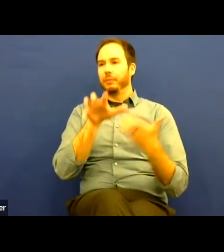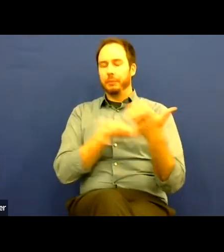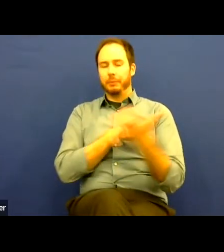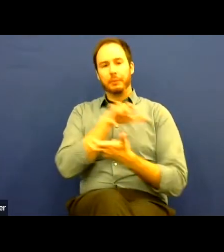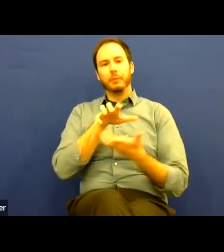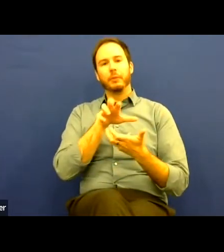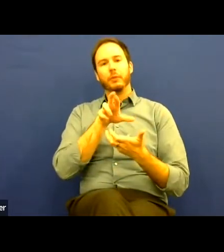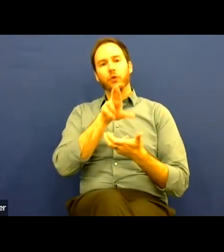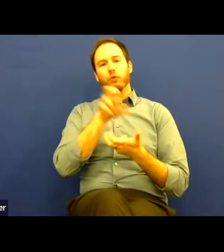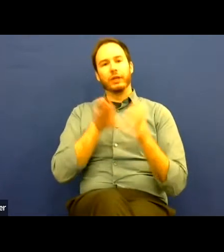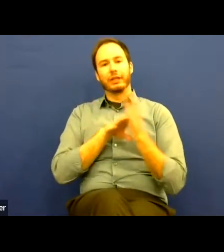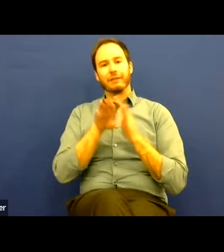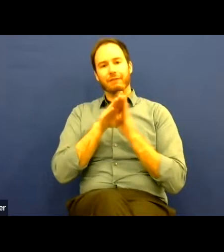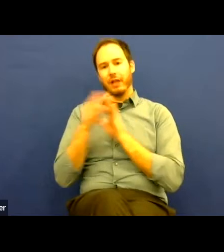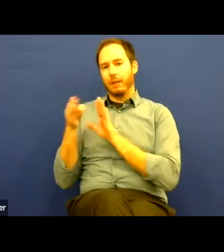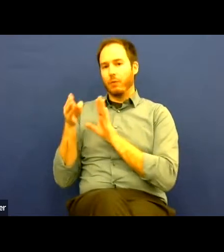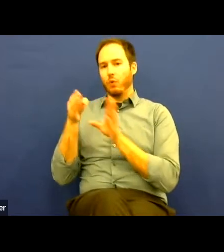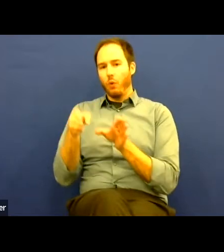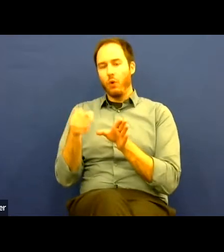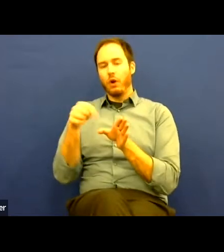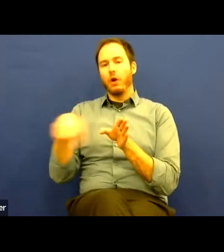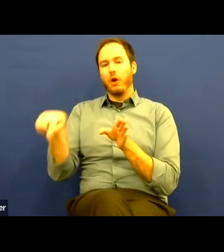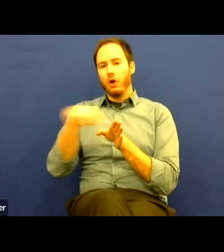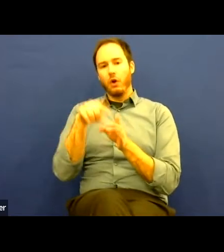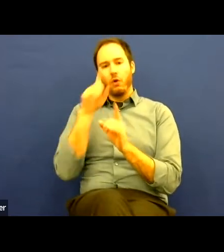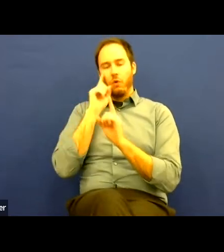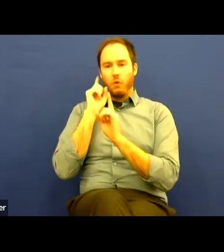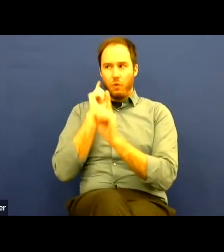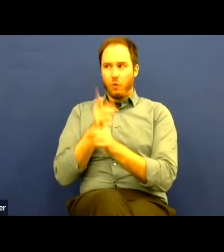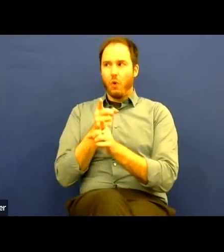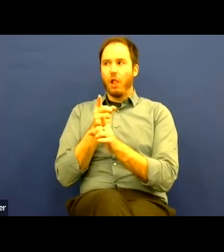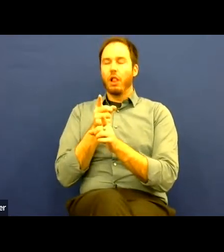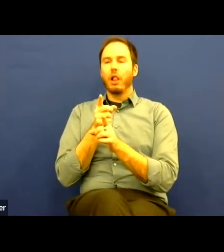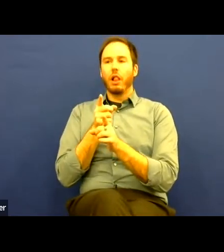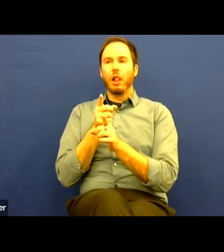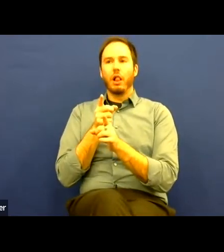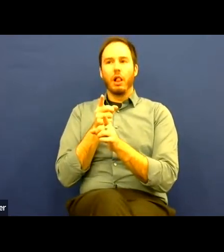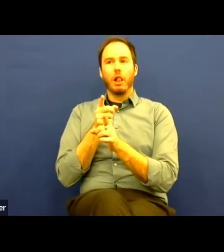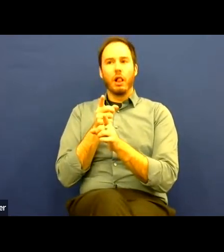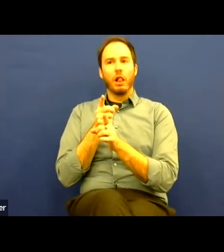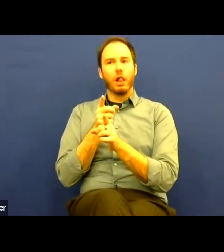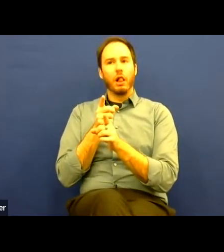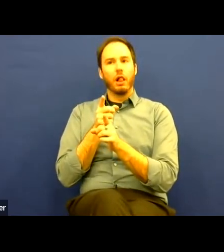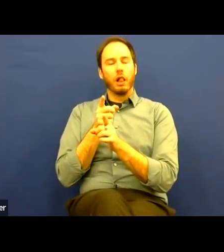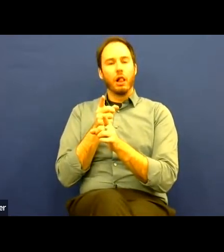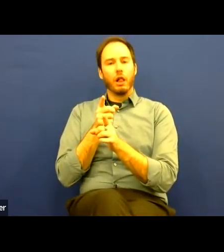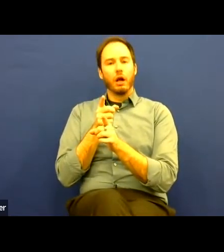redevelopment corridor was specifically with the goal of